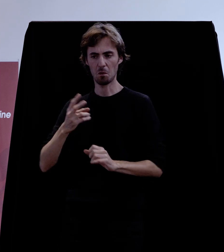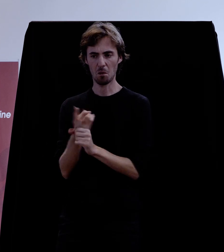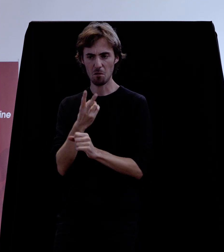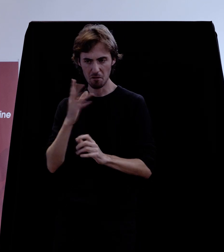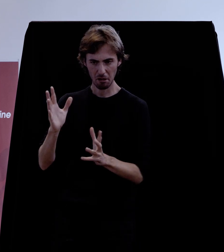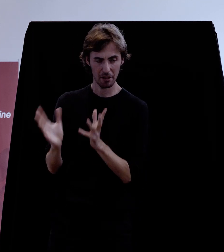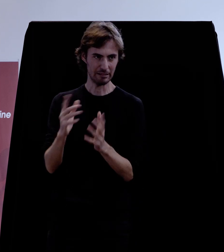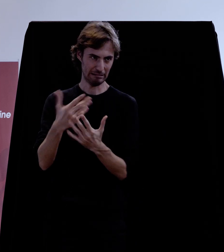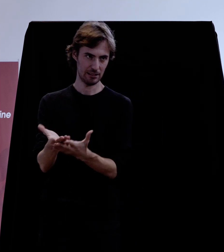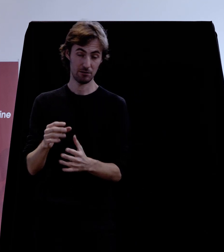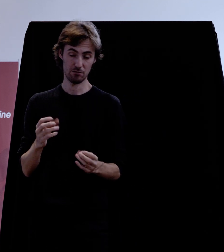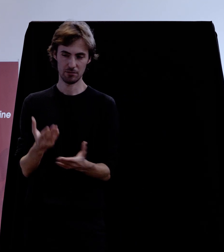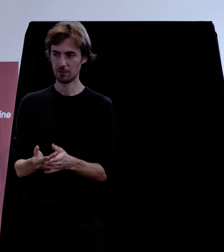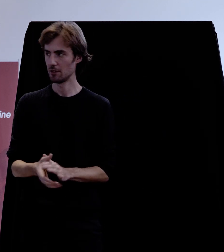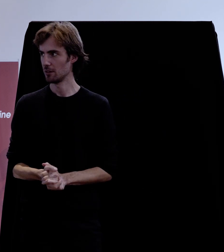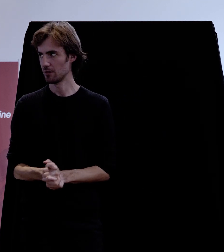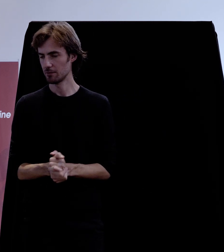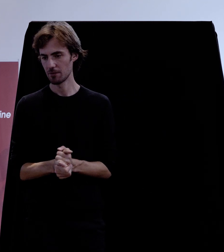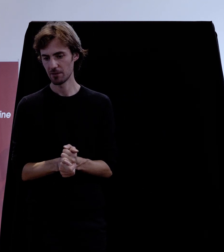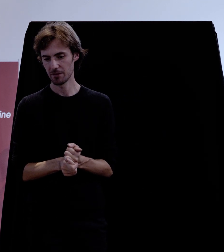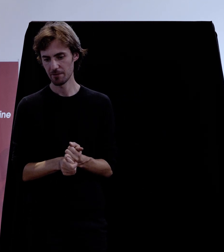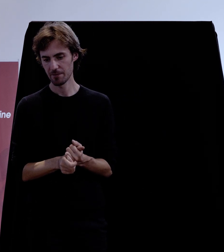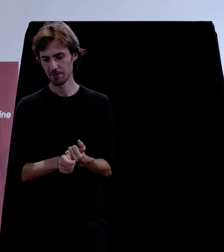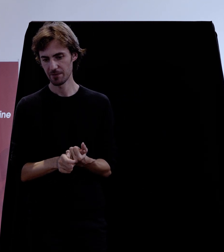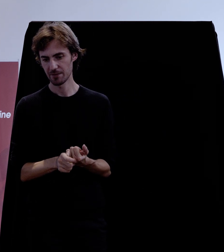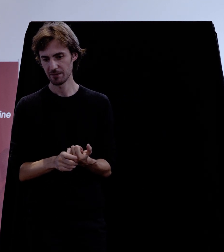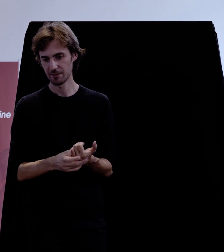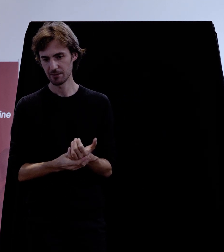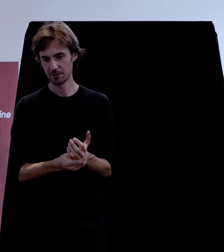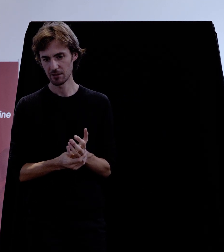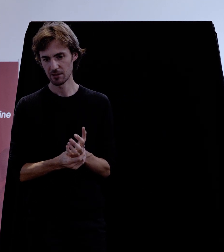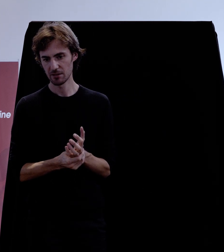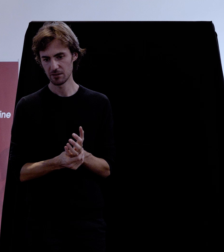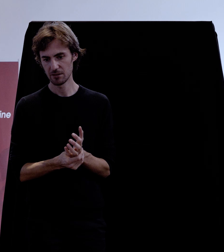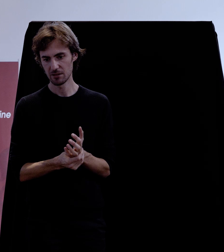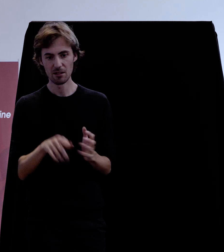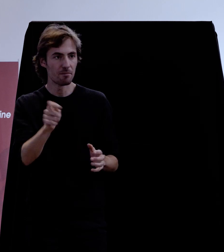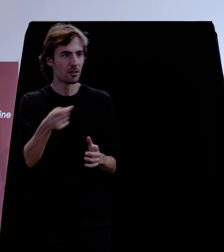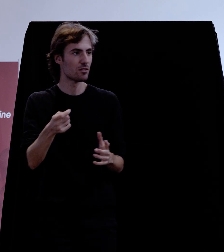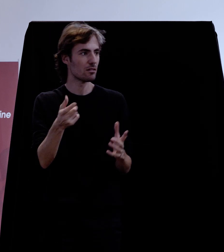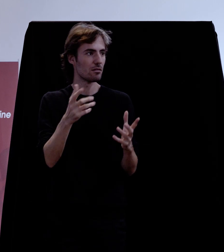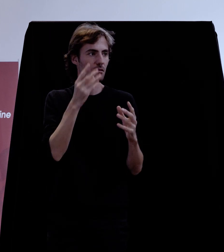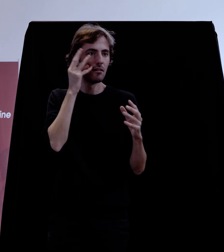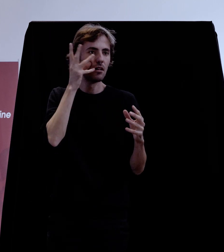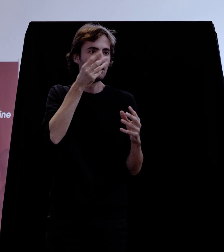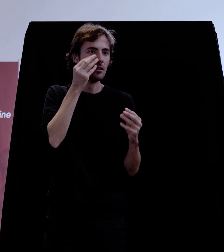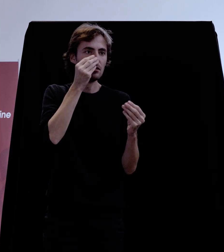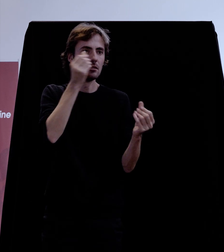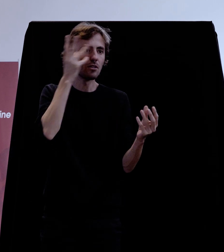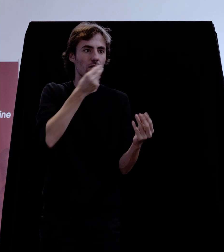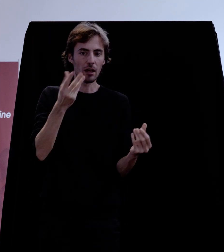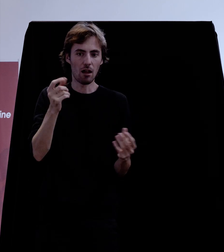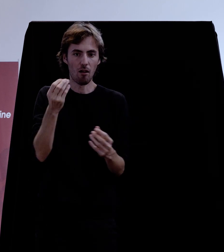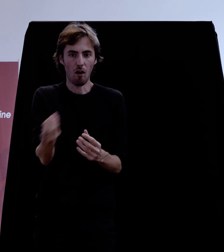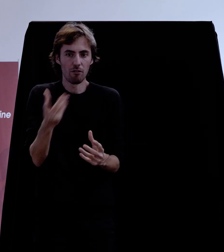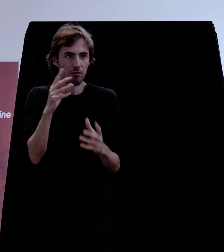interested in sensory aspects of the environment. Any sensory experience that they can get, they